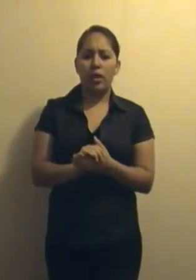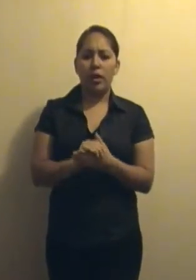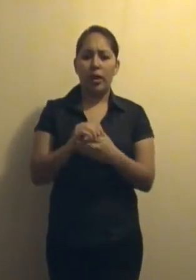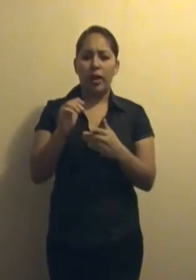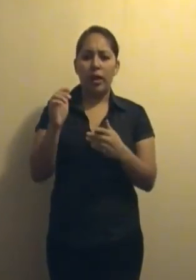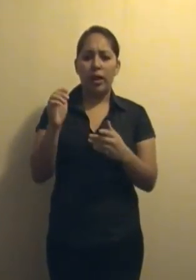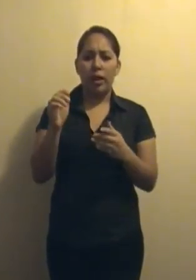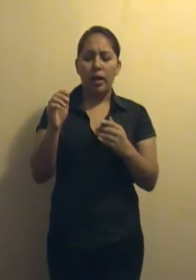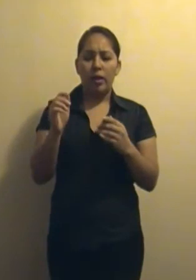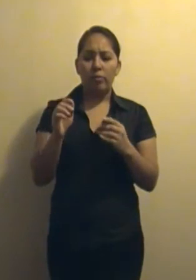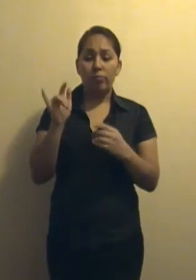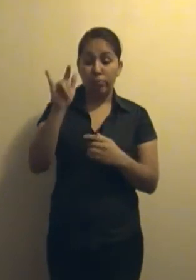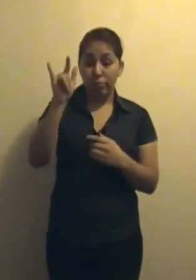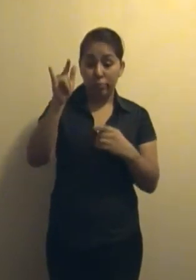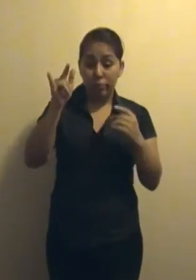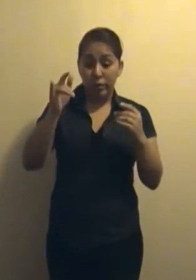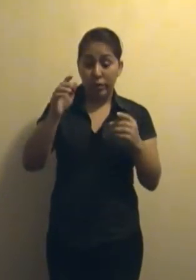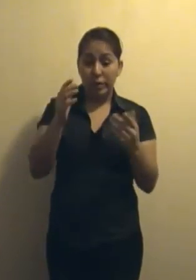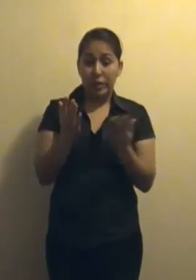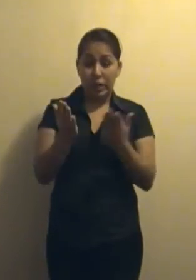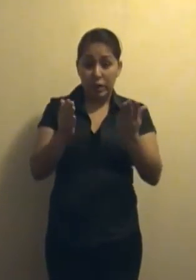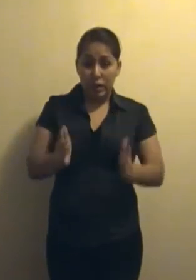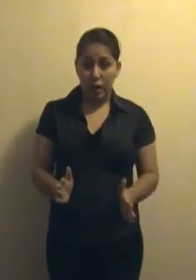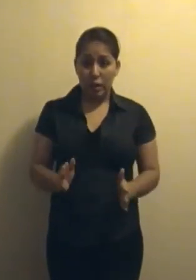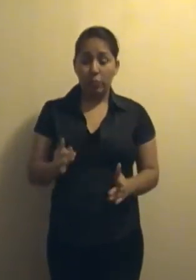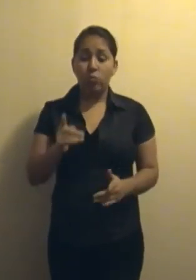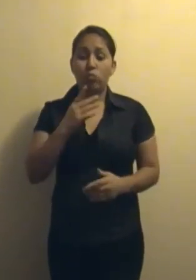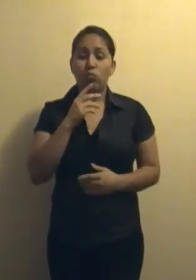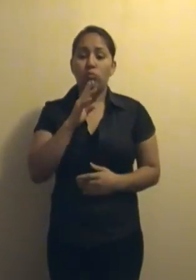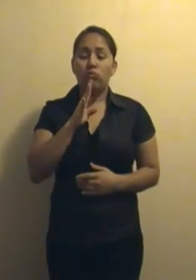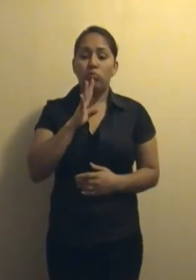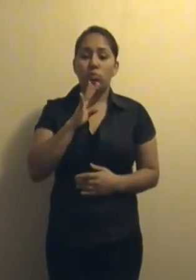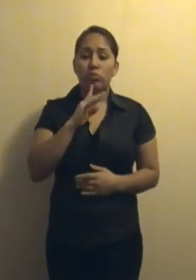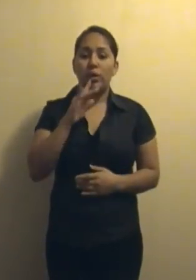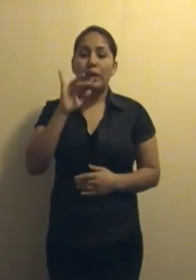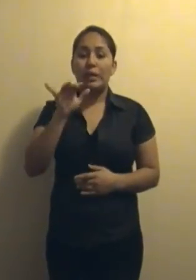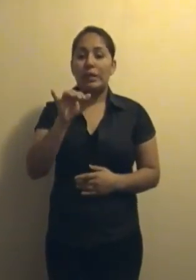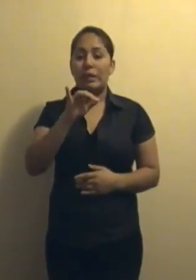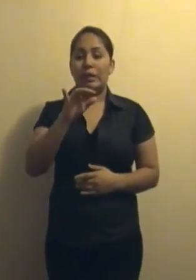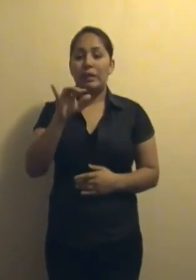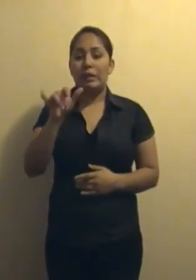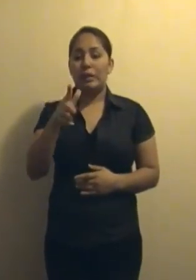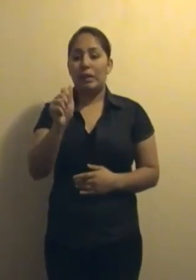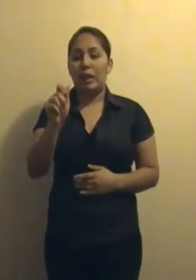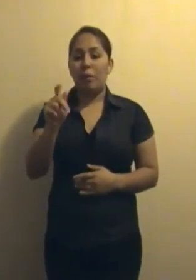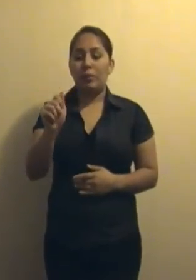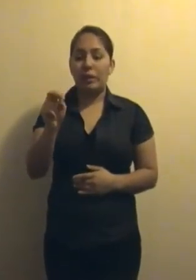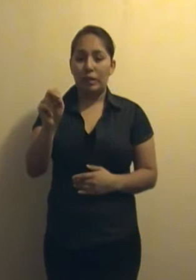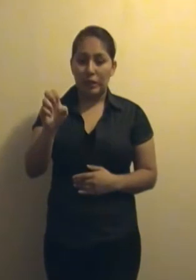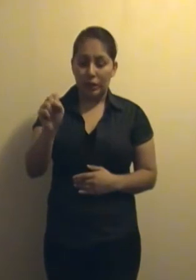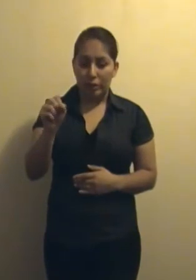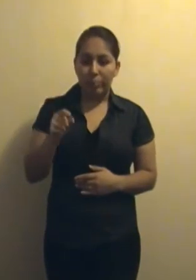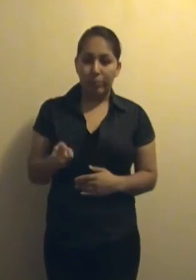And I should go back and add that when we were on the tarmac in North Carolina, the flight attendants were